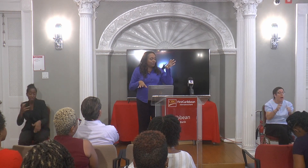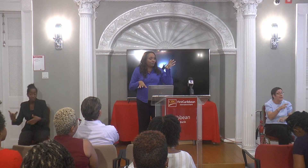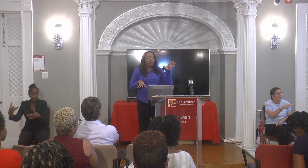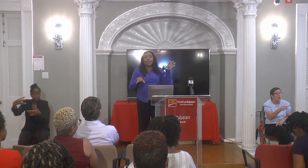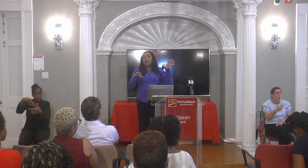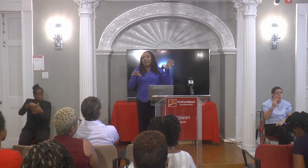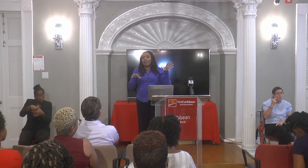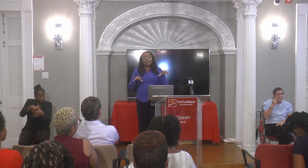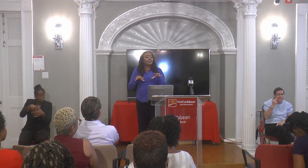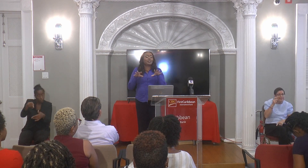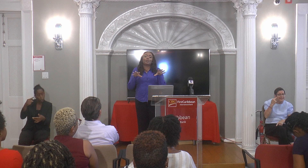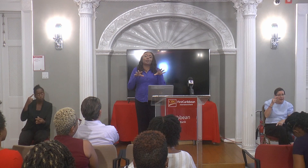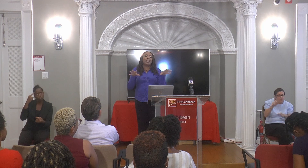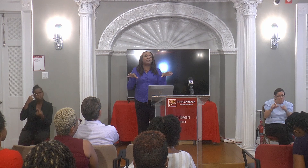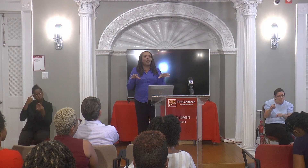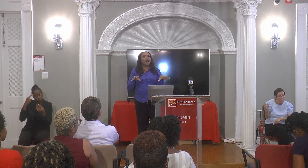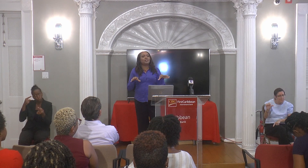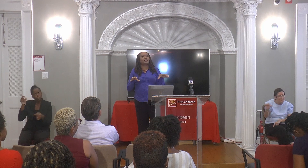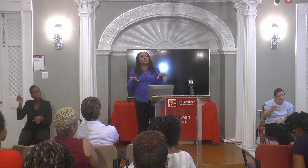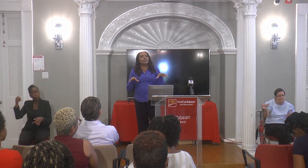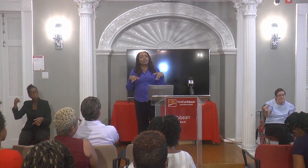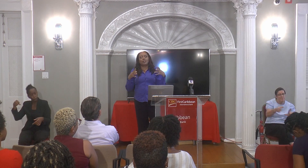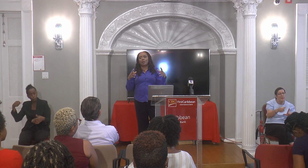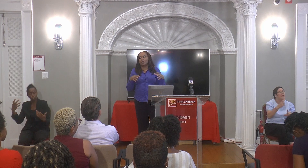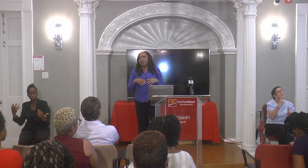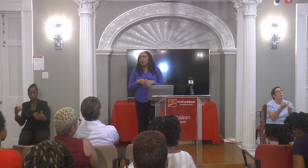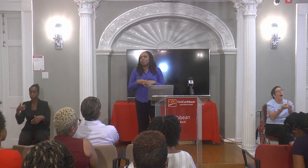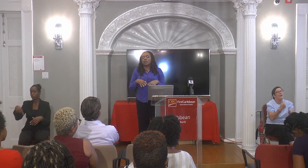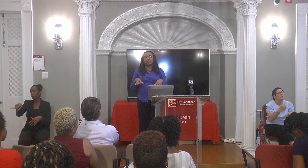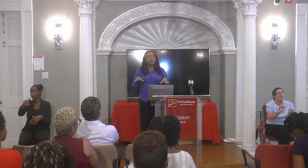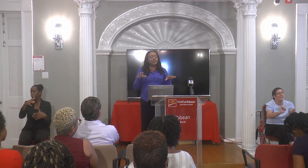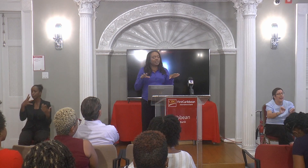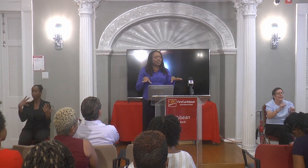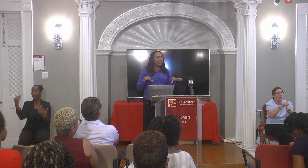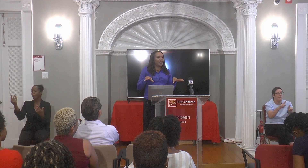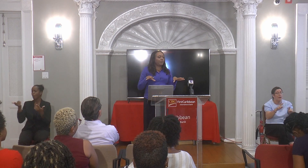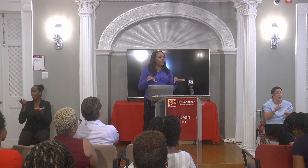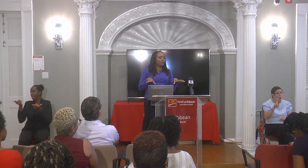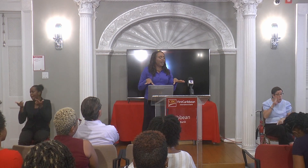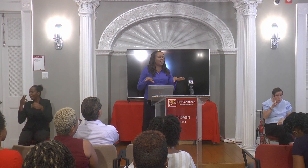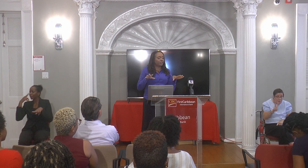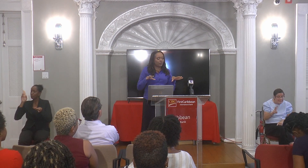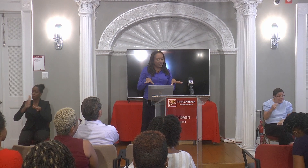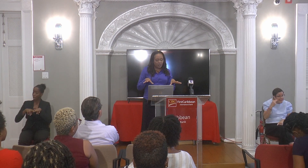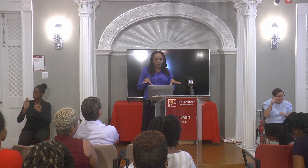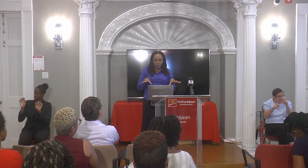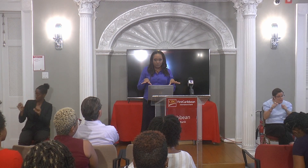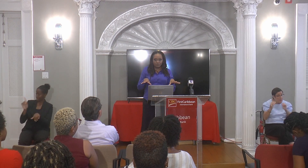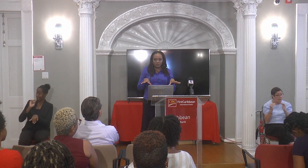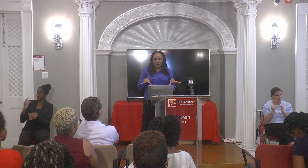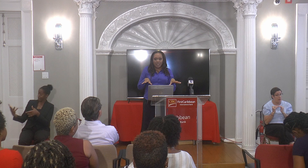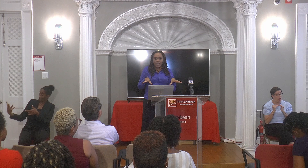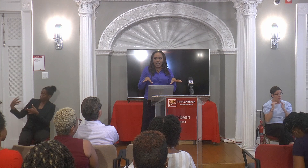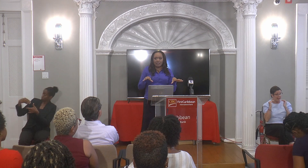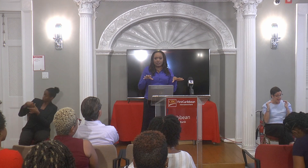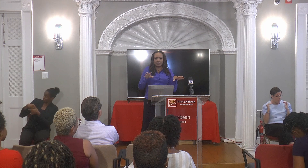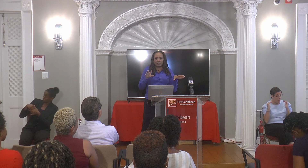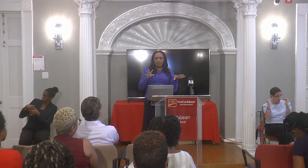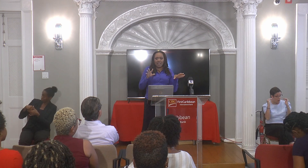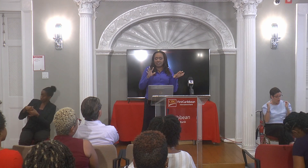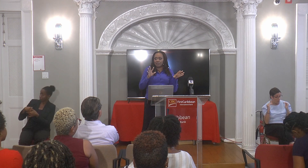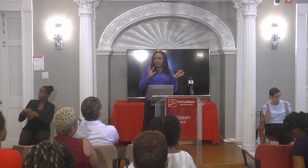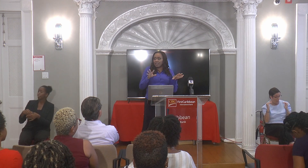see, and this is something you don't have to answer aloud, but do you even see deaf people as your equal?